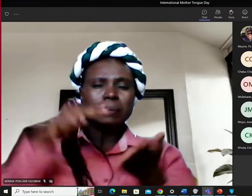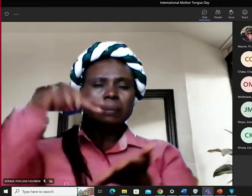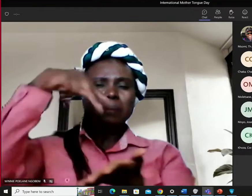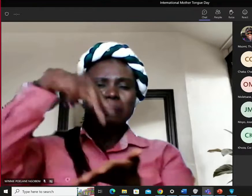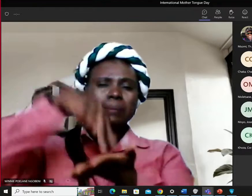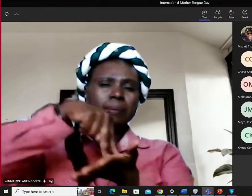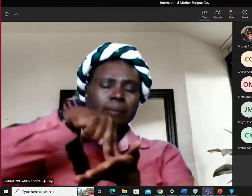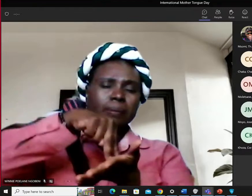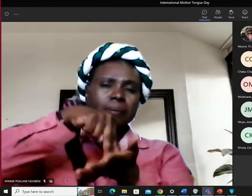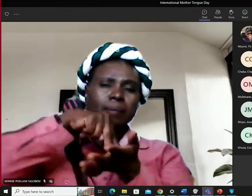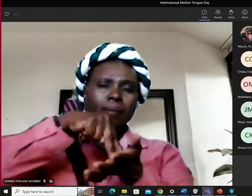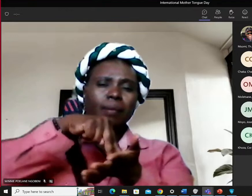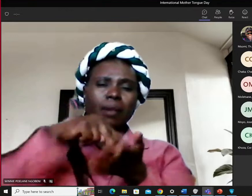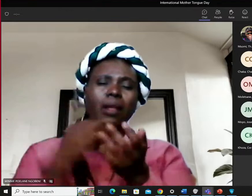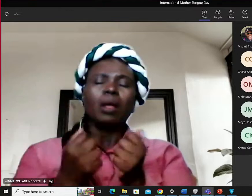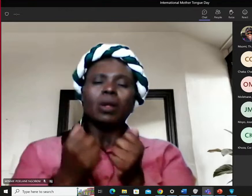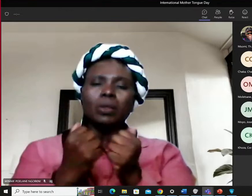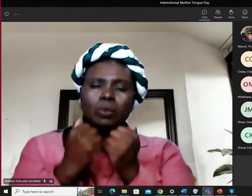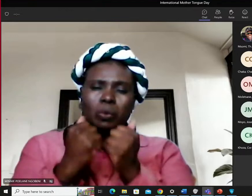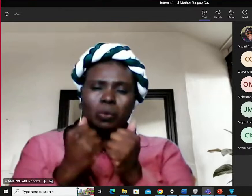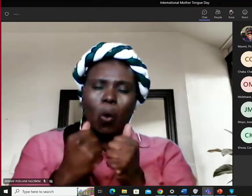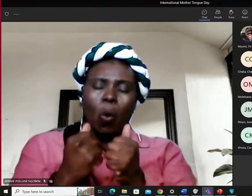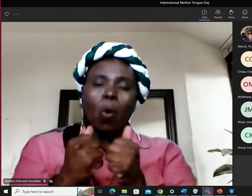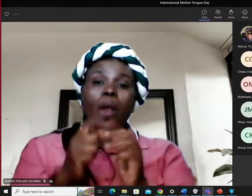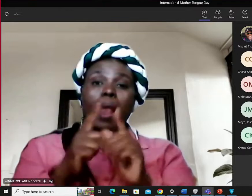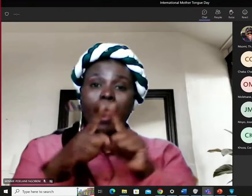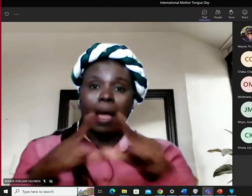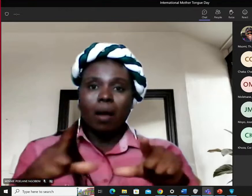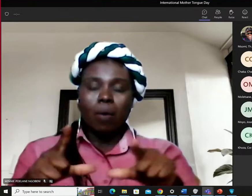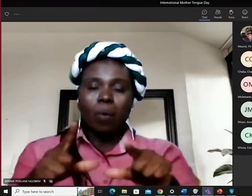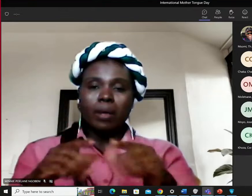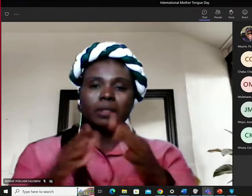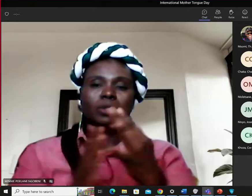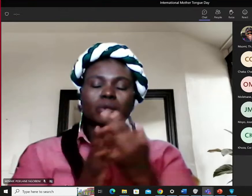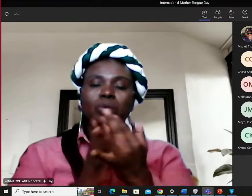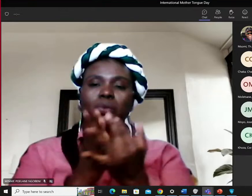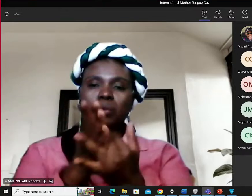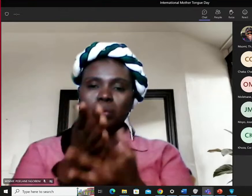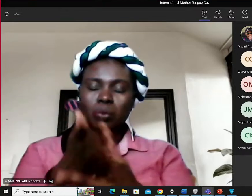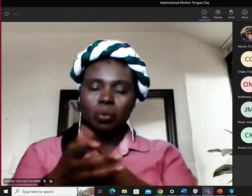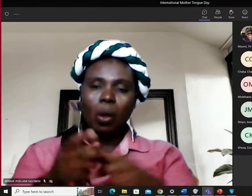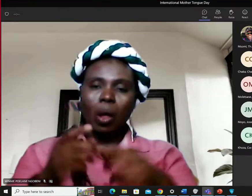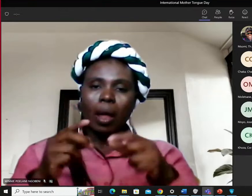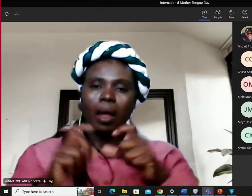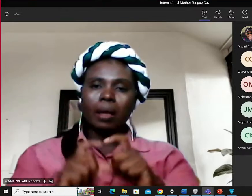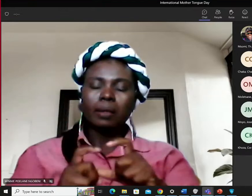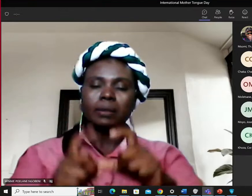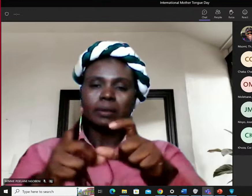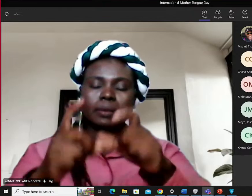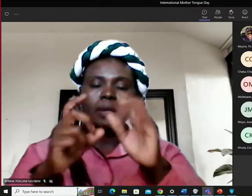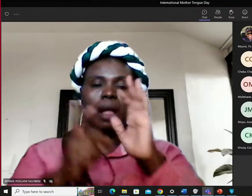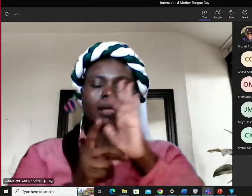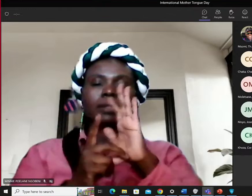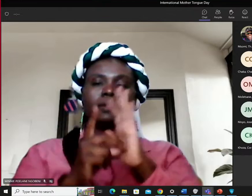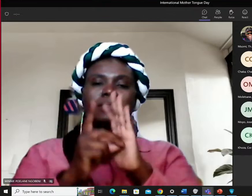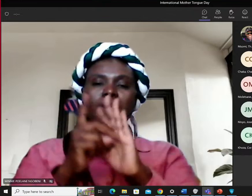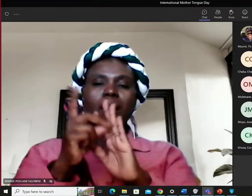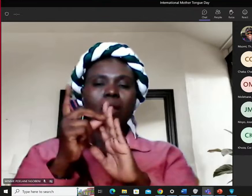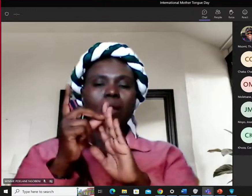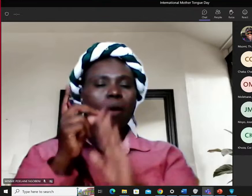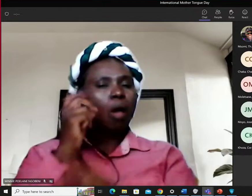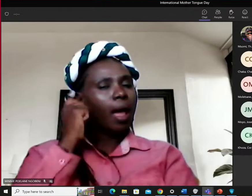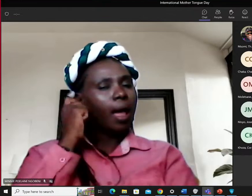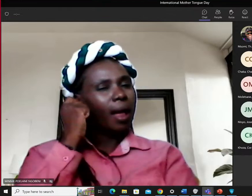time, causing a language backlog. It develops an understanding of a